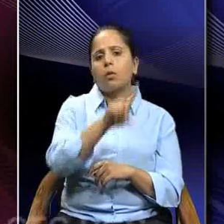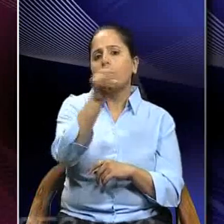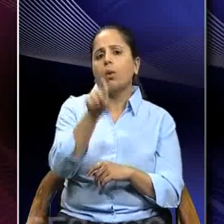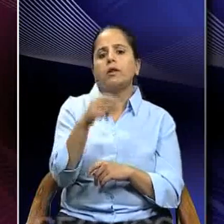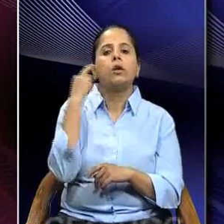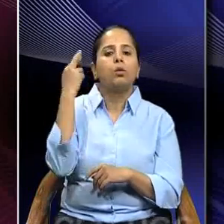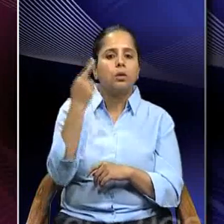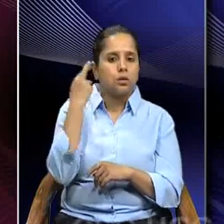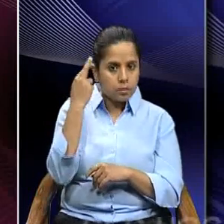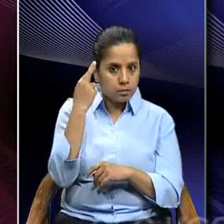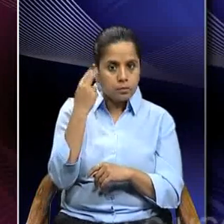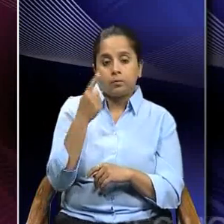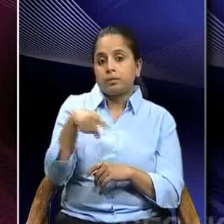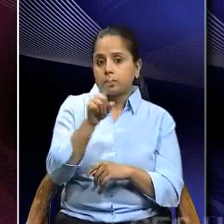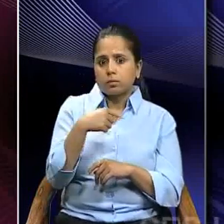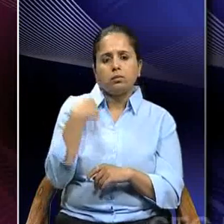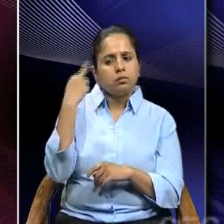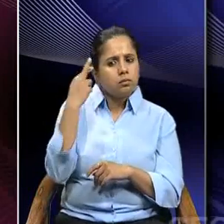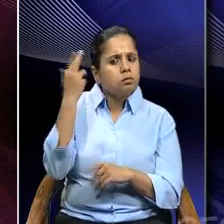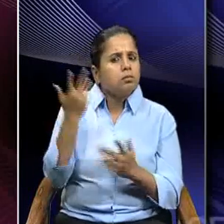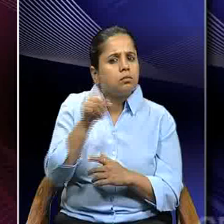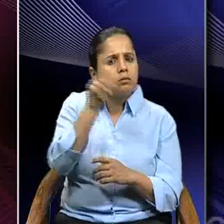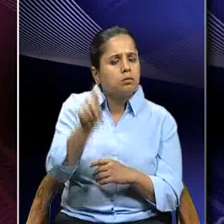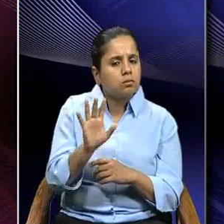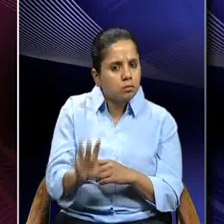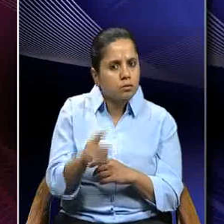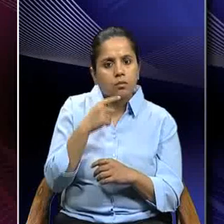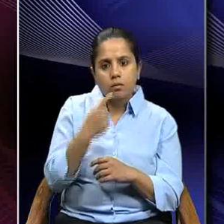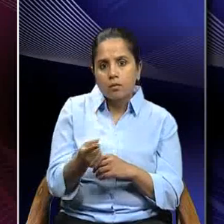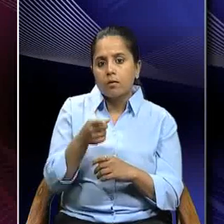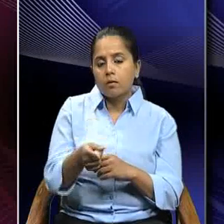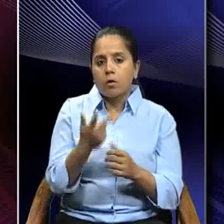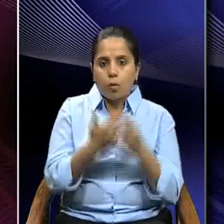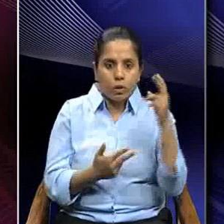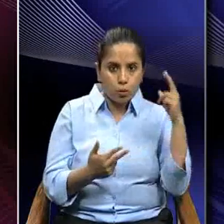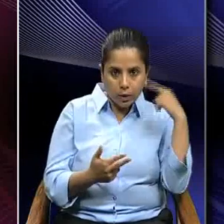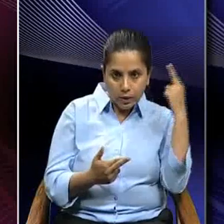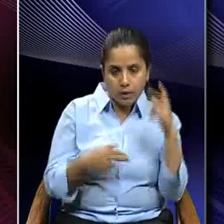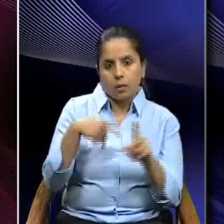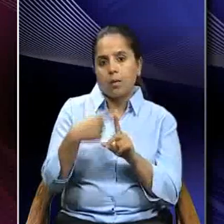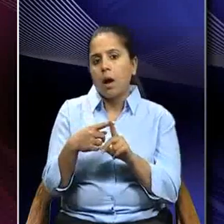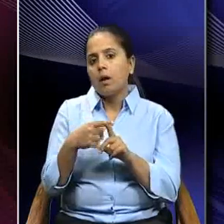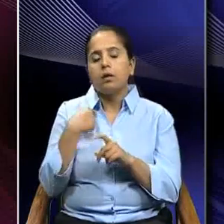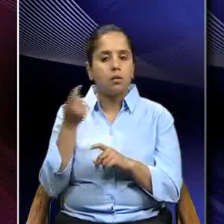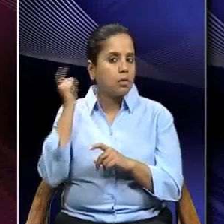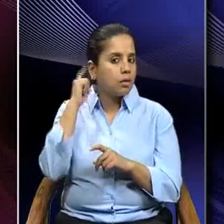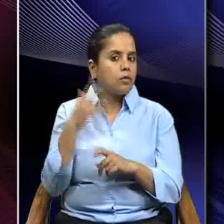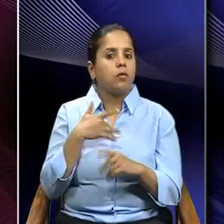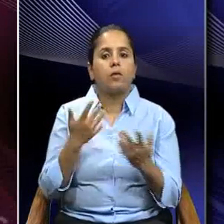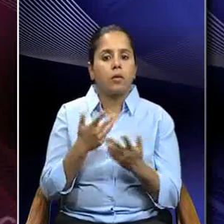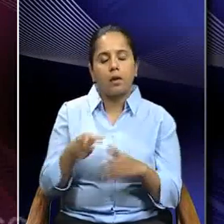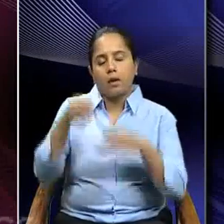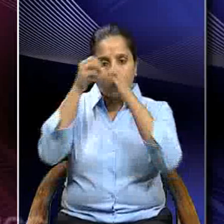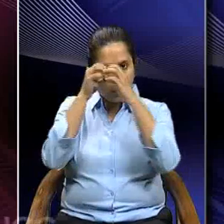reason. So we are going to question that reason through the instrument of both reason and intuition.